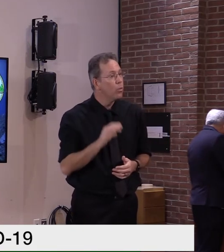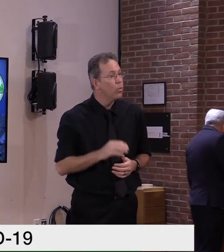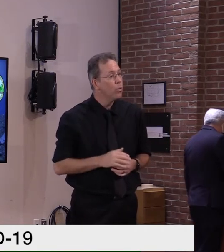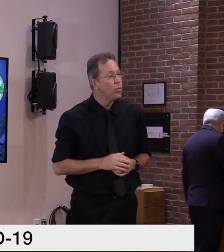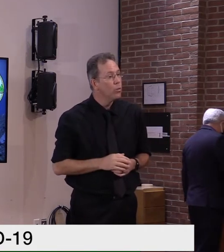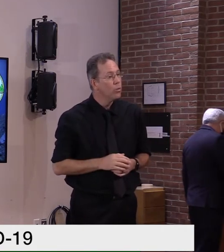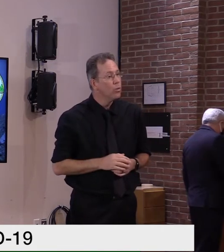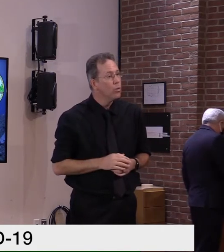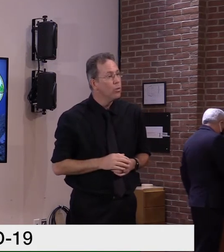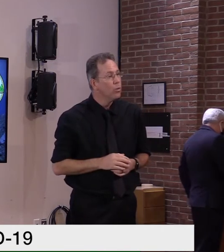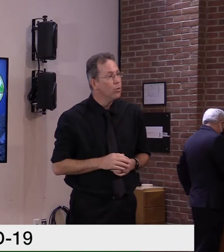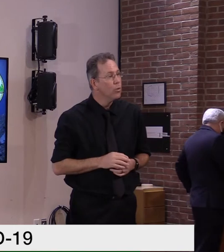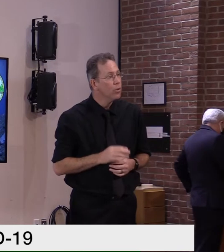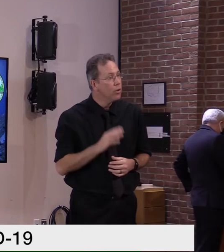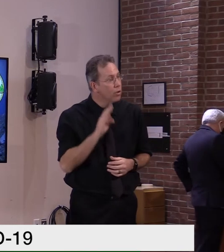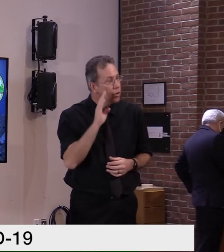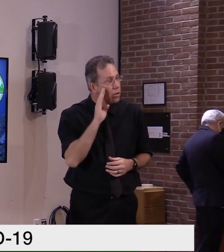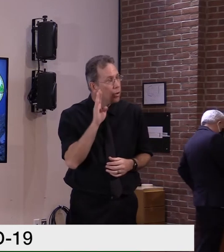John Dillon, BPR.